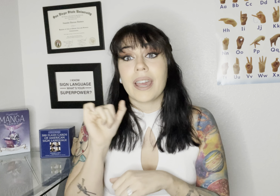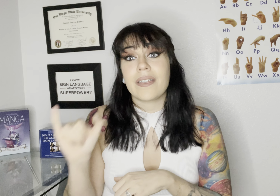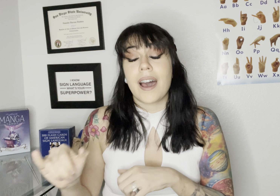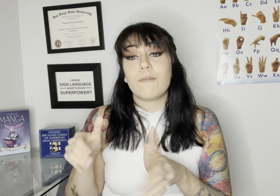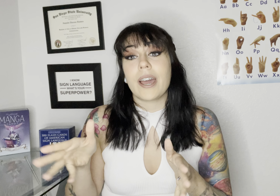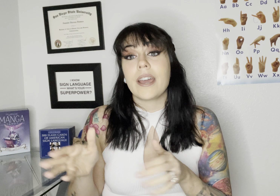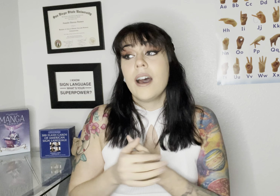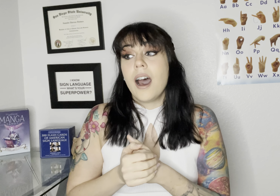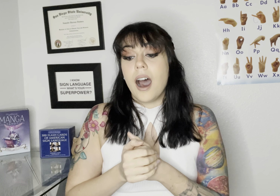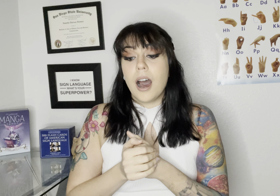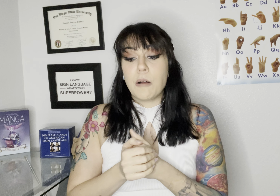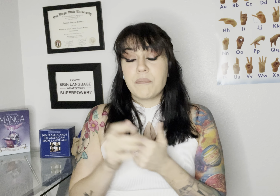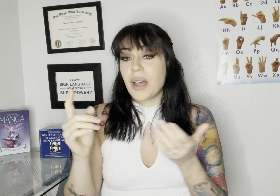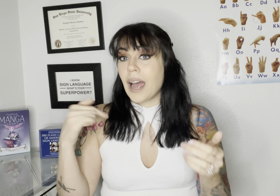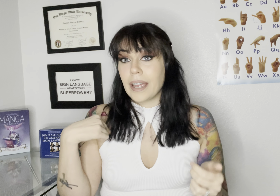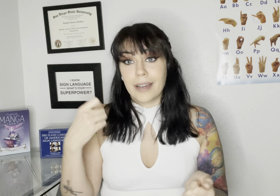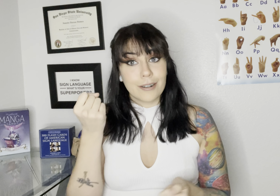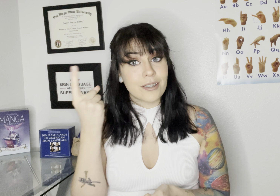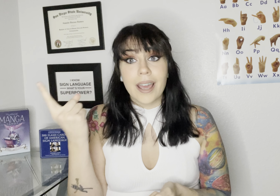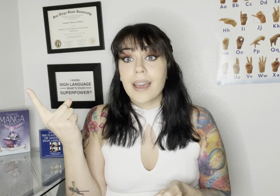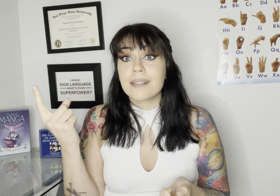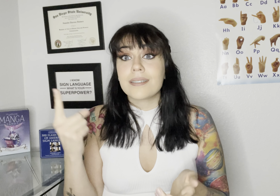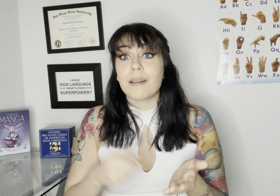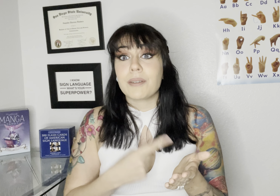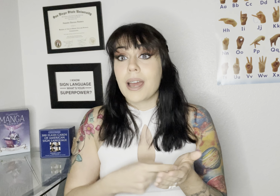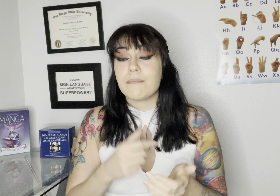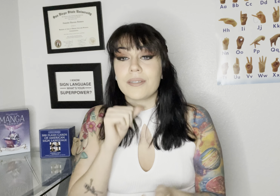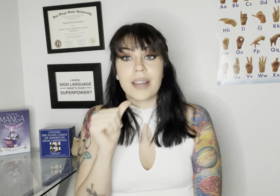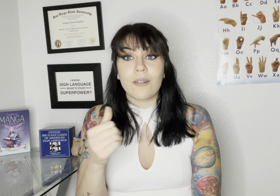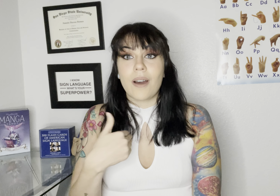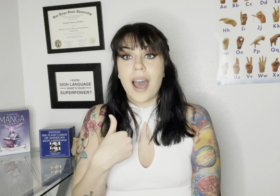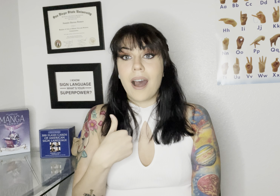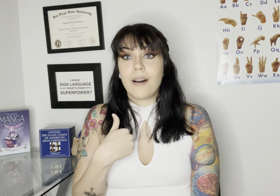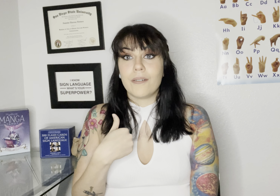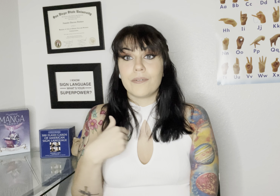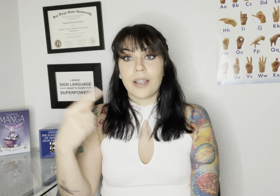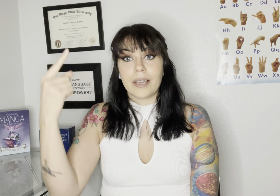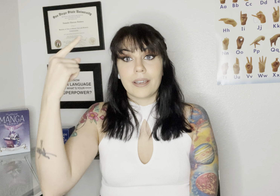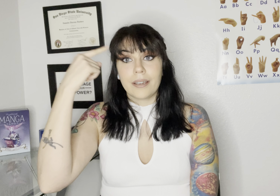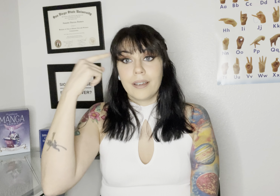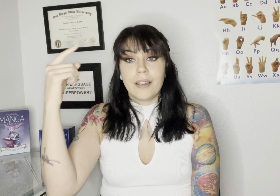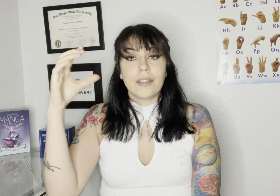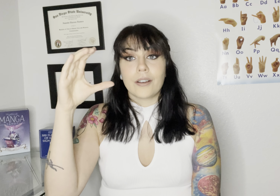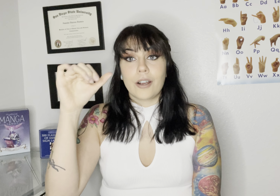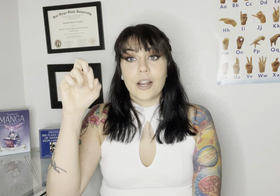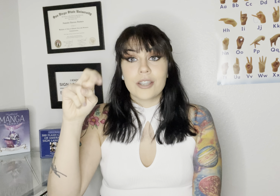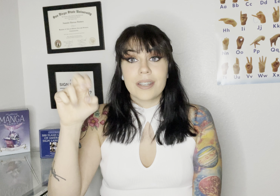that way. I understand sometimes they don't have like their